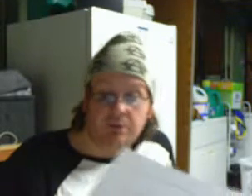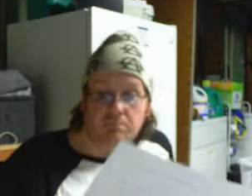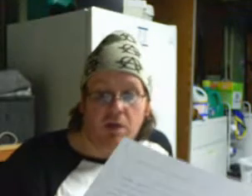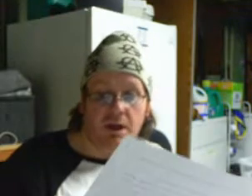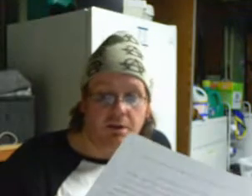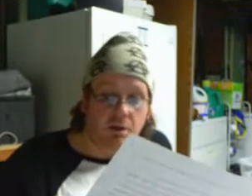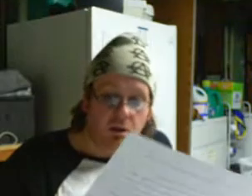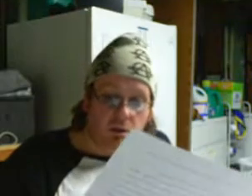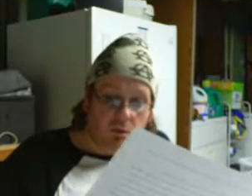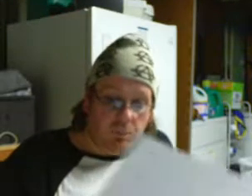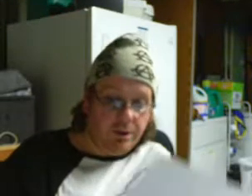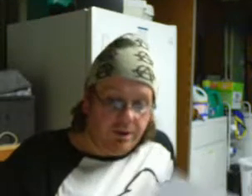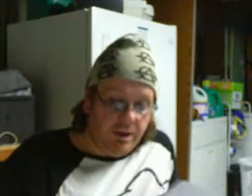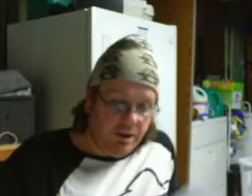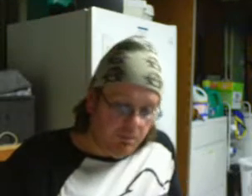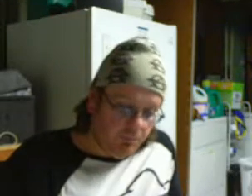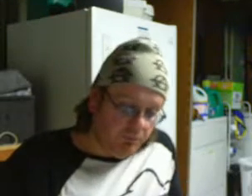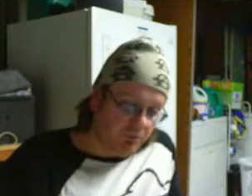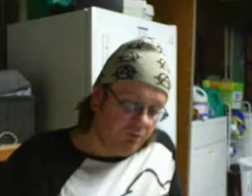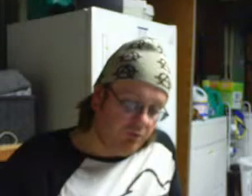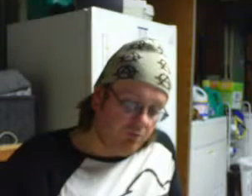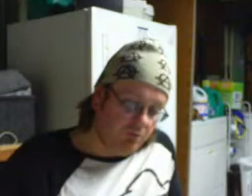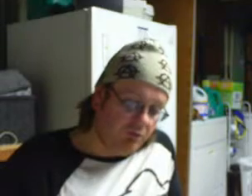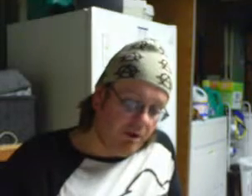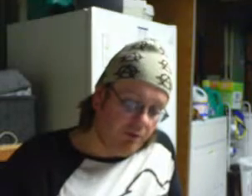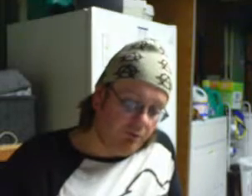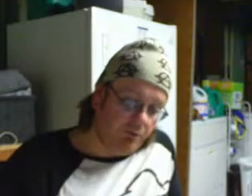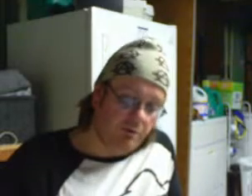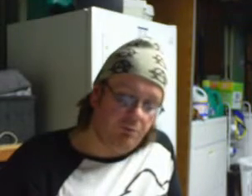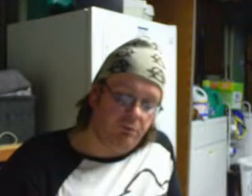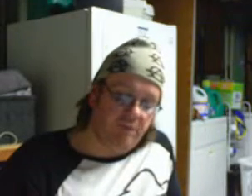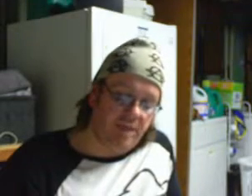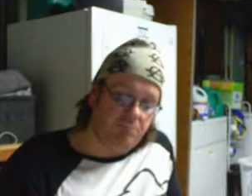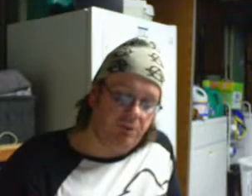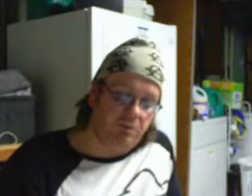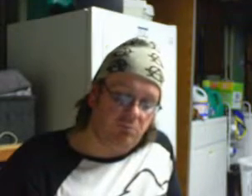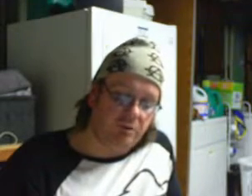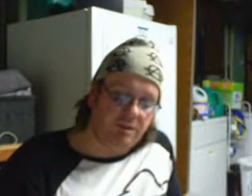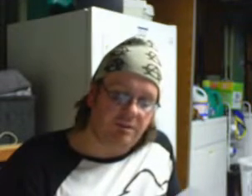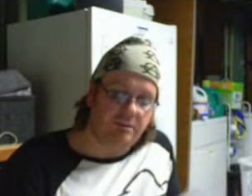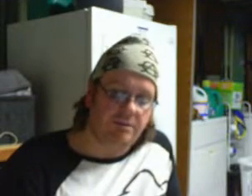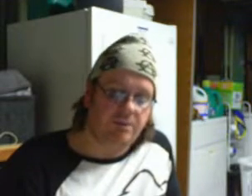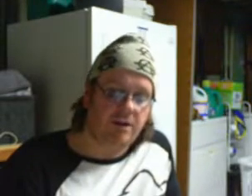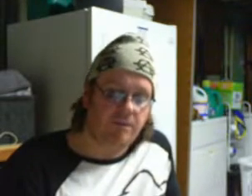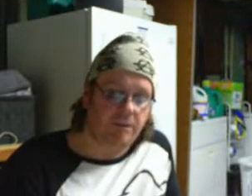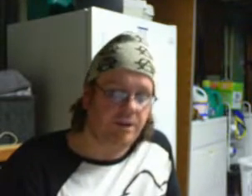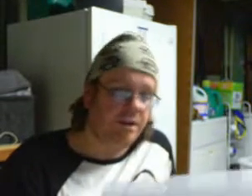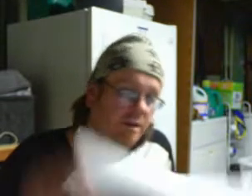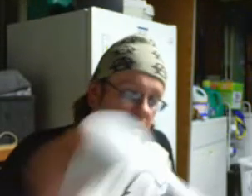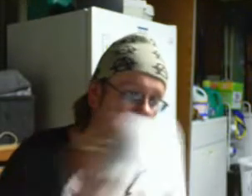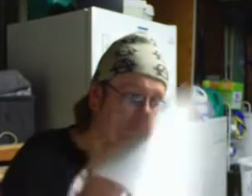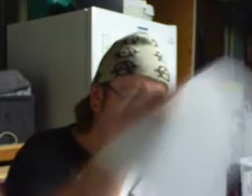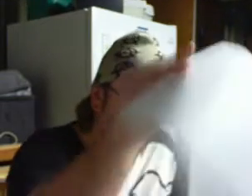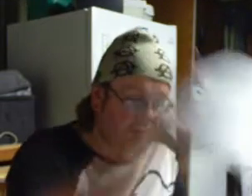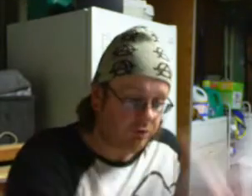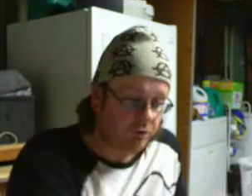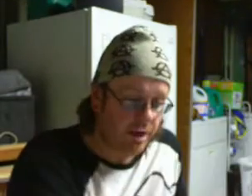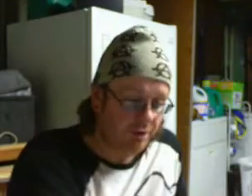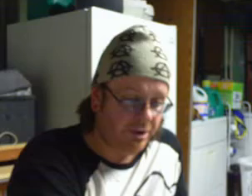mine. When I got up to the suckle my child, there he was dead. But in the morning I looked at him carefully, and he was not the child I had born